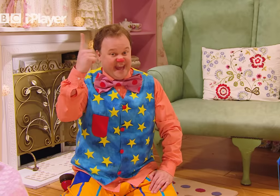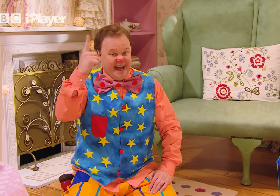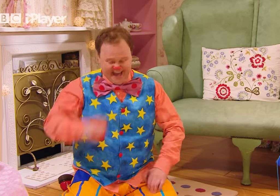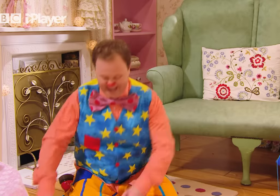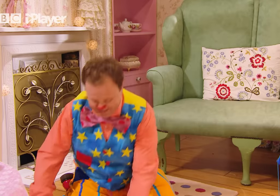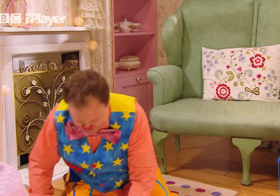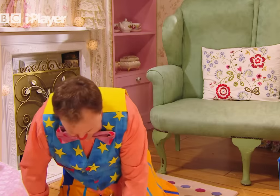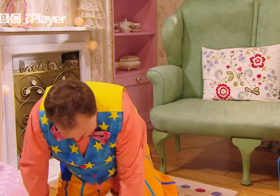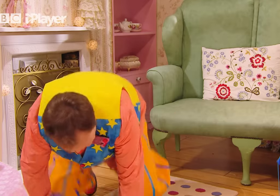idea!